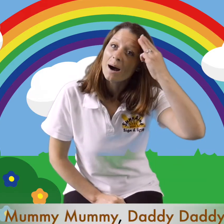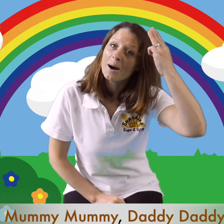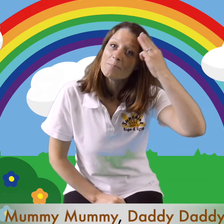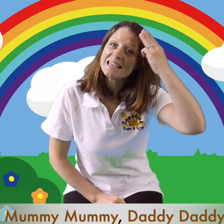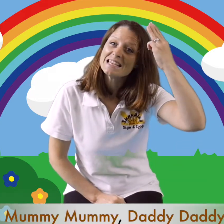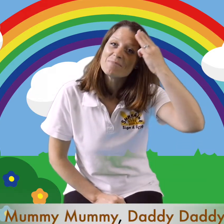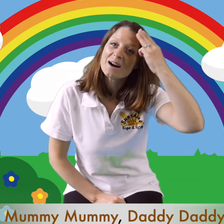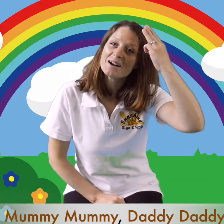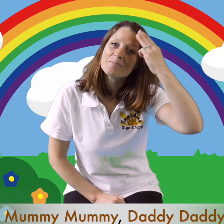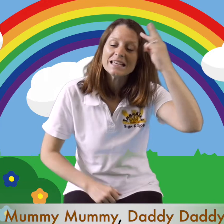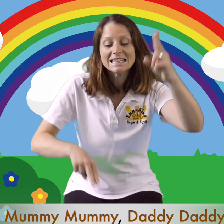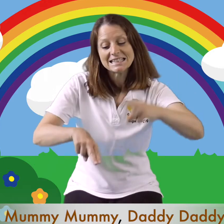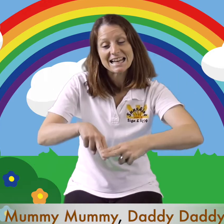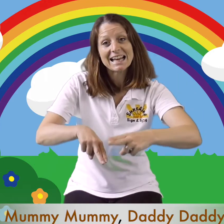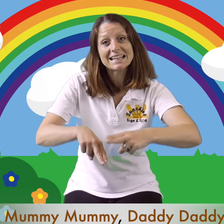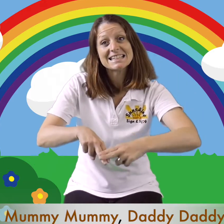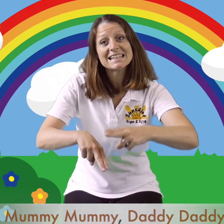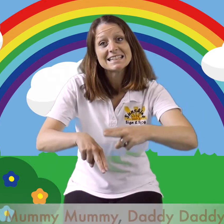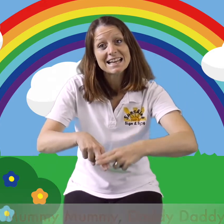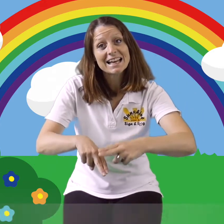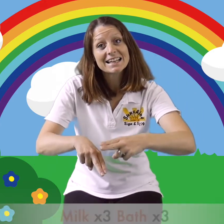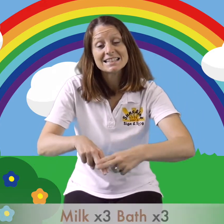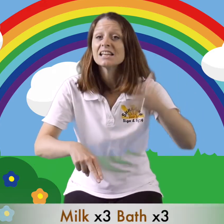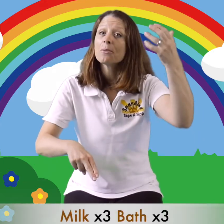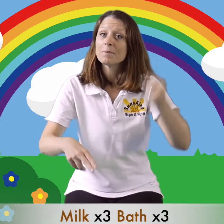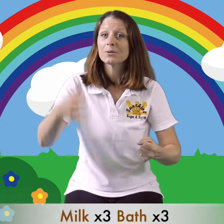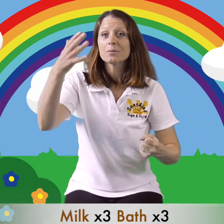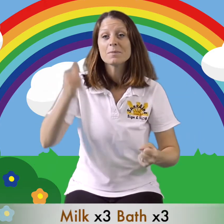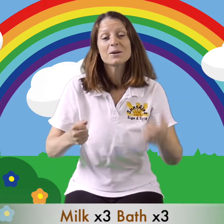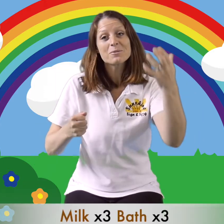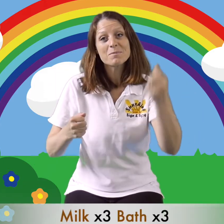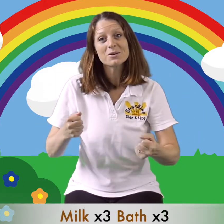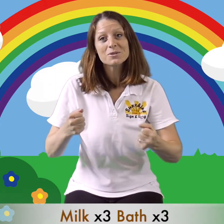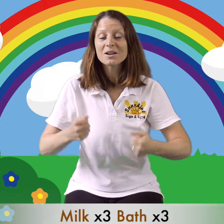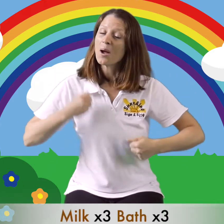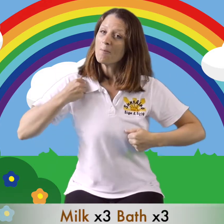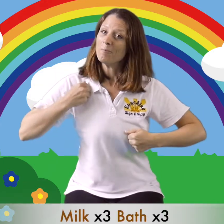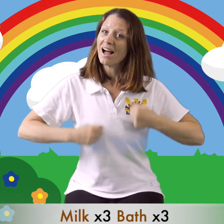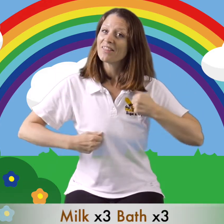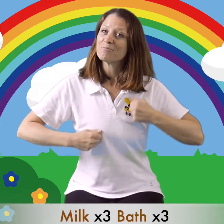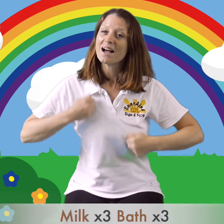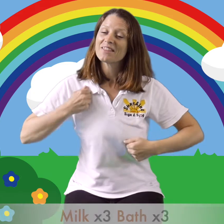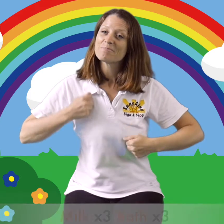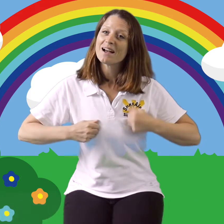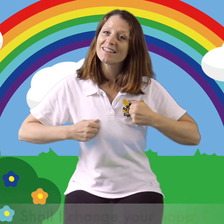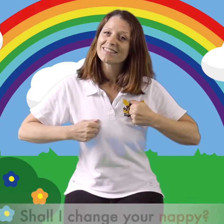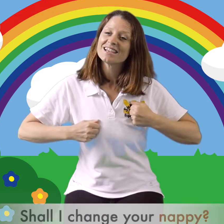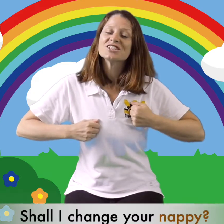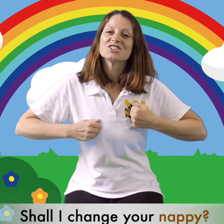Mommy, mommy, daddy, daddy, milk, milk, milk, bop, bop, bop. Shall